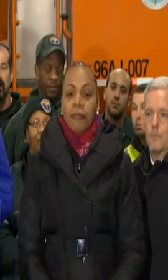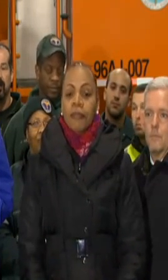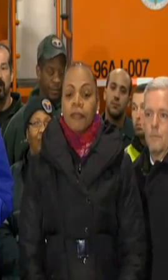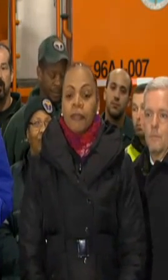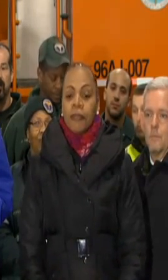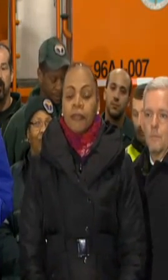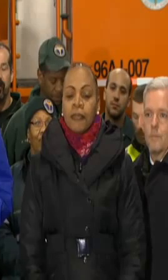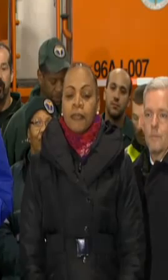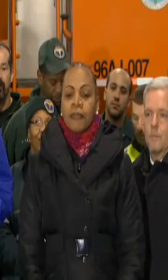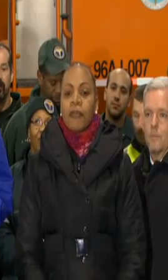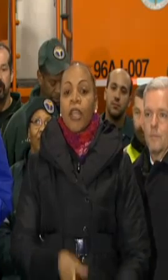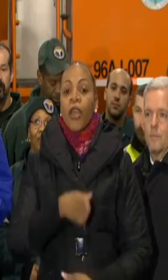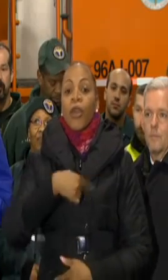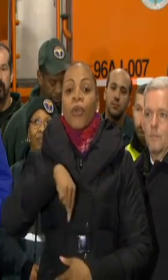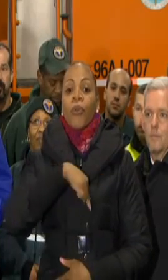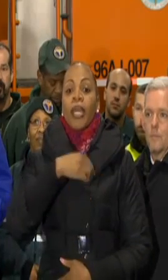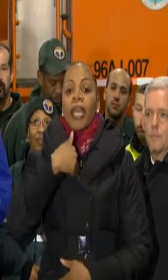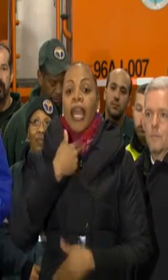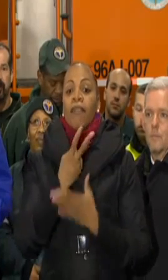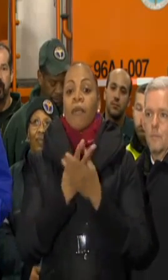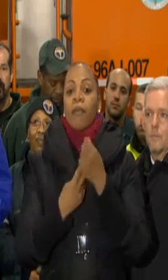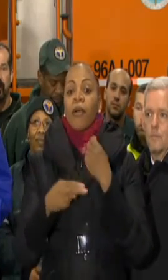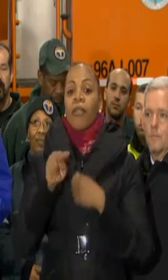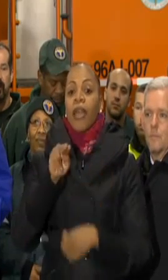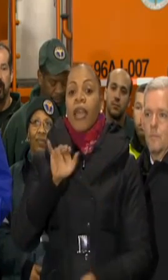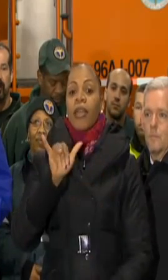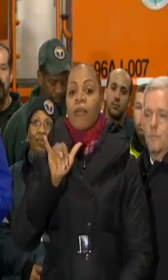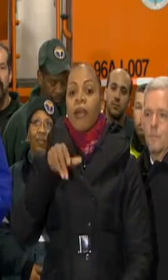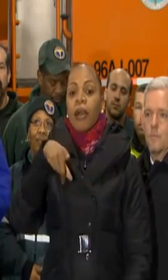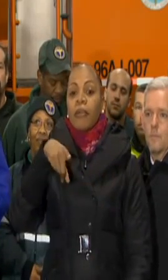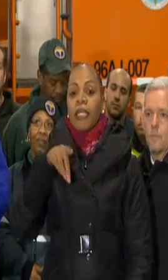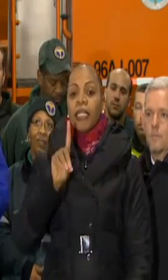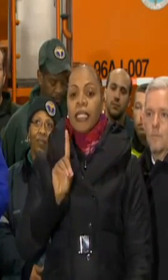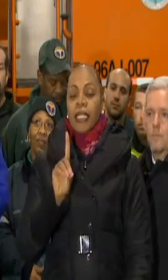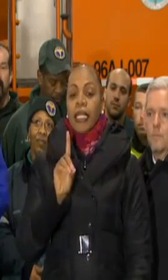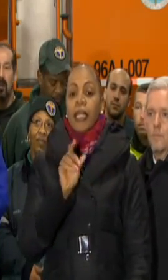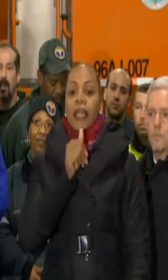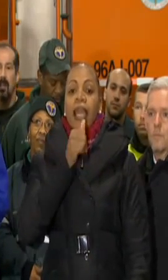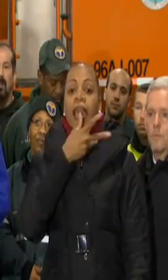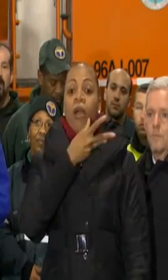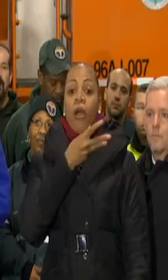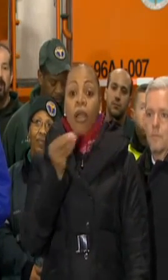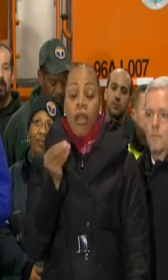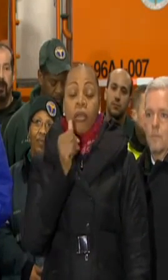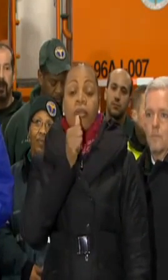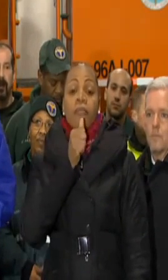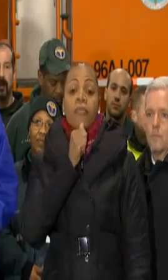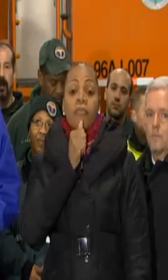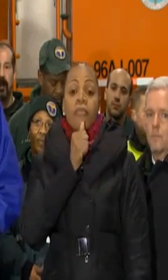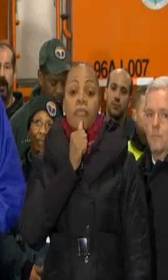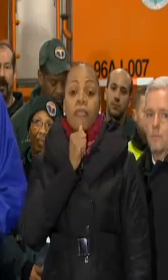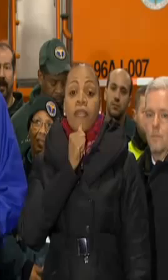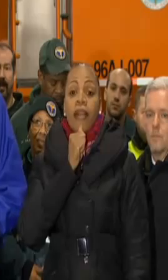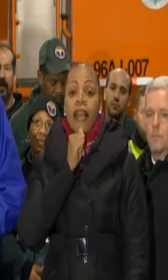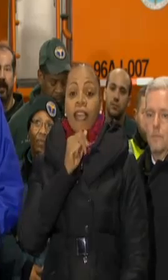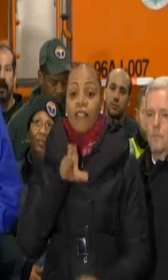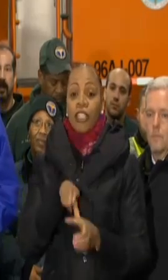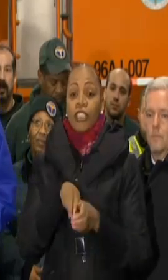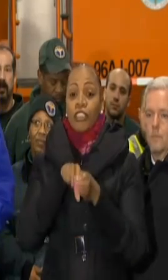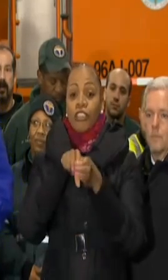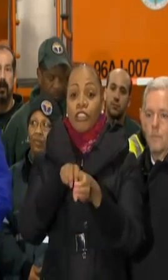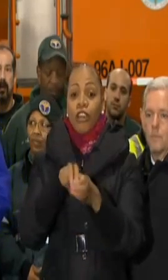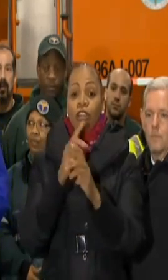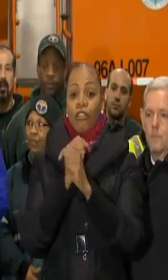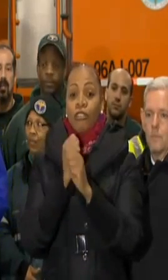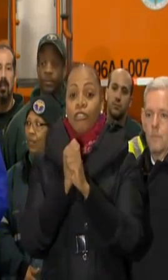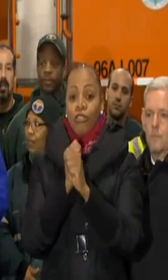we have both NYPD and private tow trucks mobilize for removing stalled vehicles